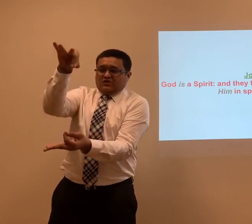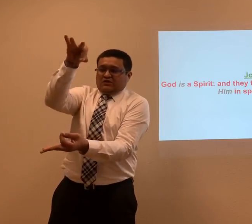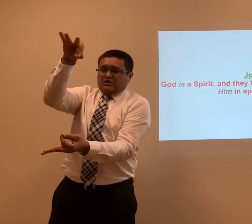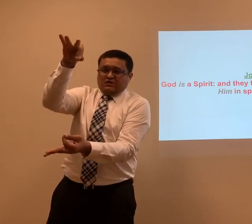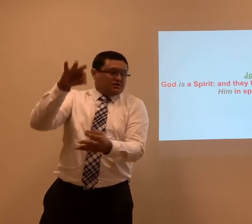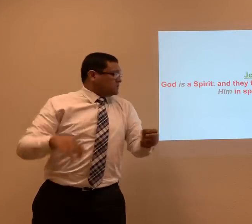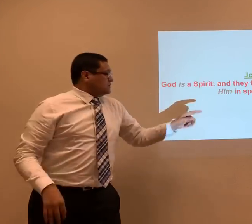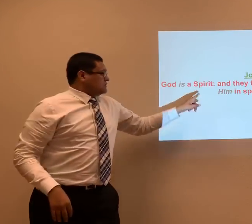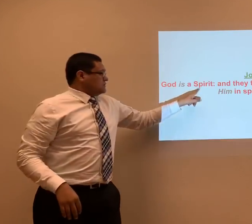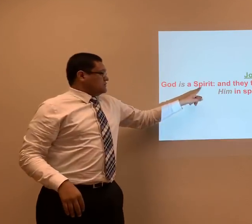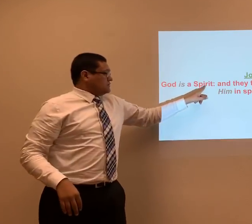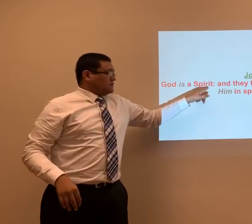spirit.